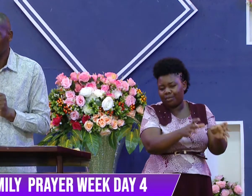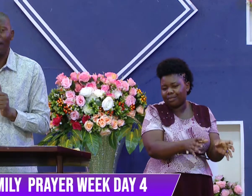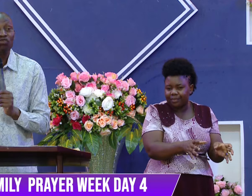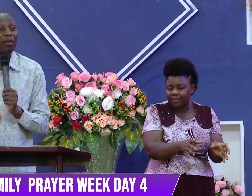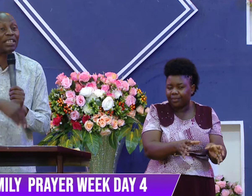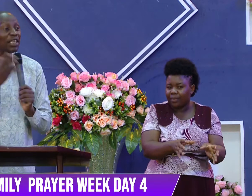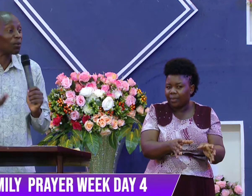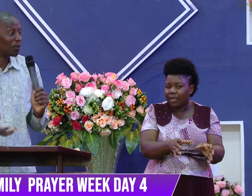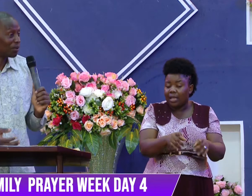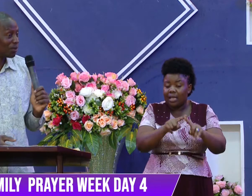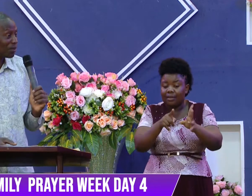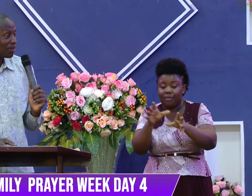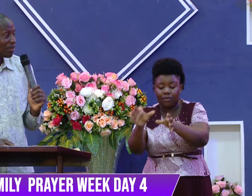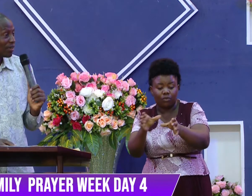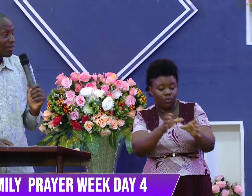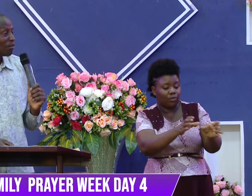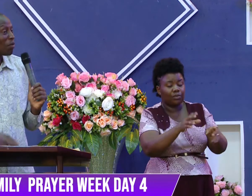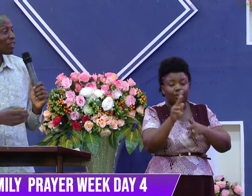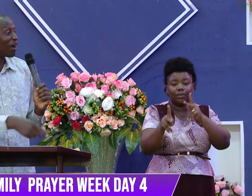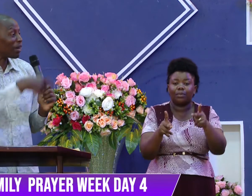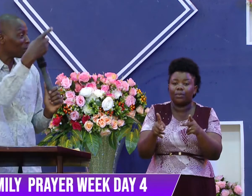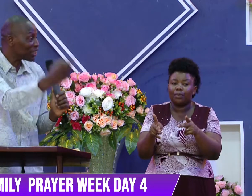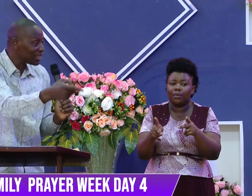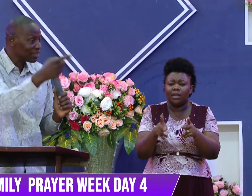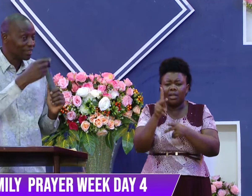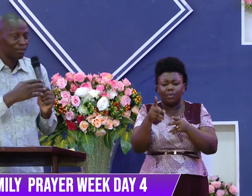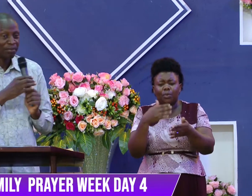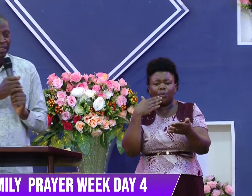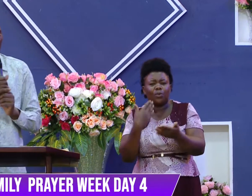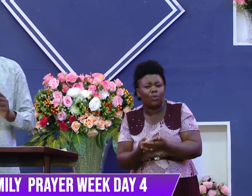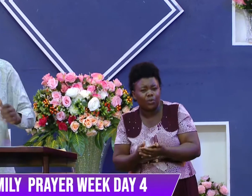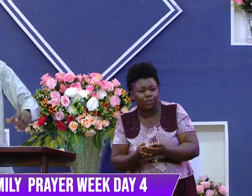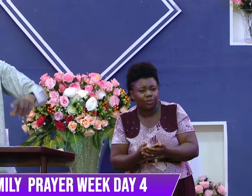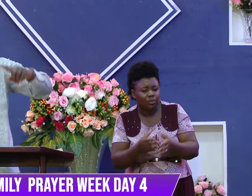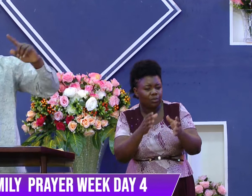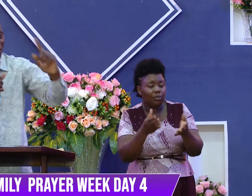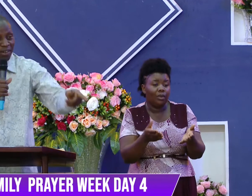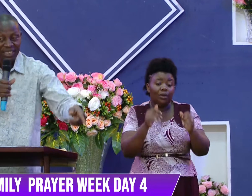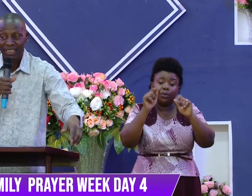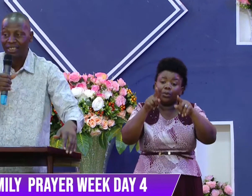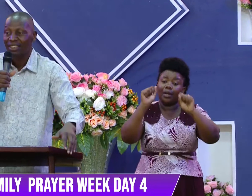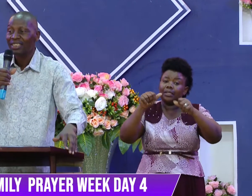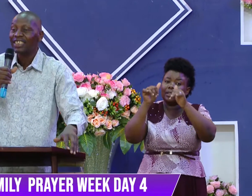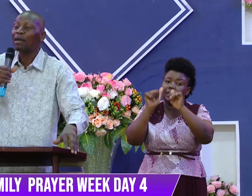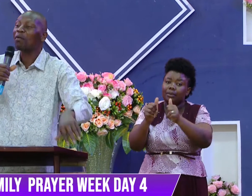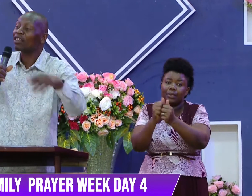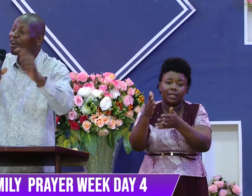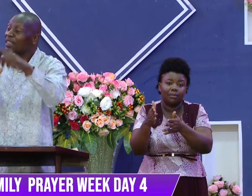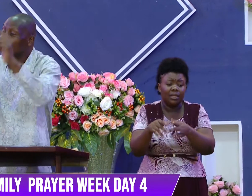people. Mu bantu ab'enjawulo. Amongst the different people, amongst the good people, when you can be